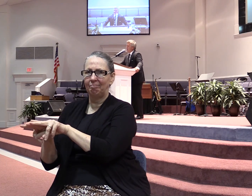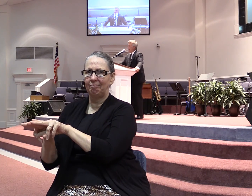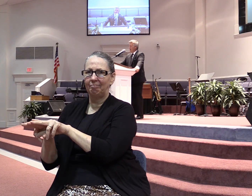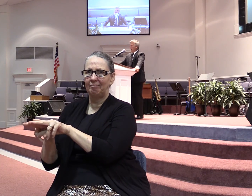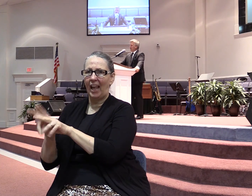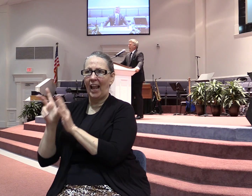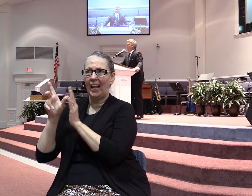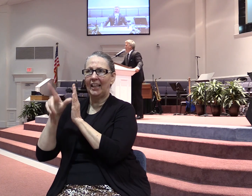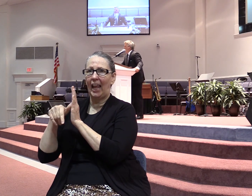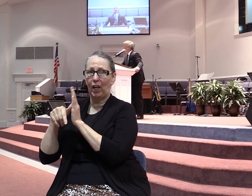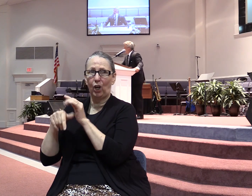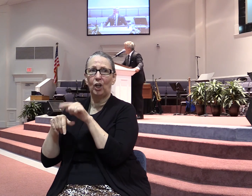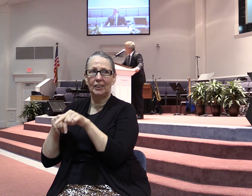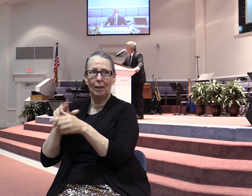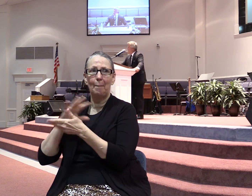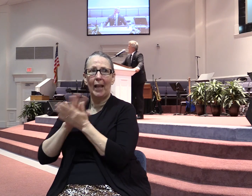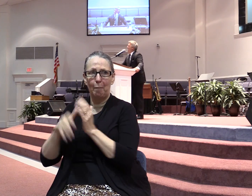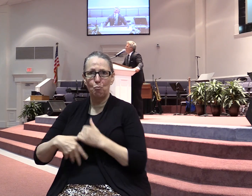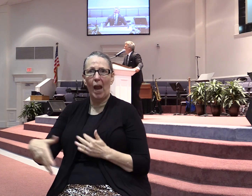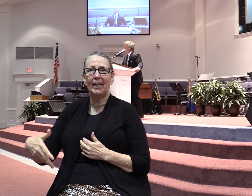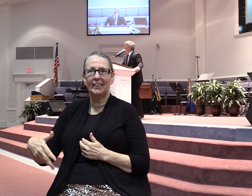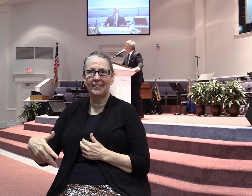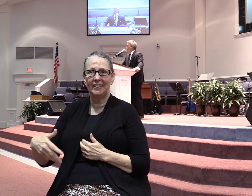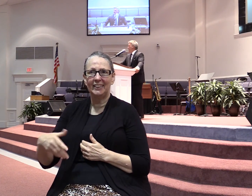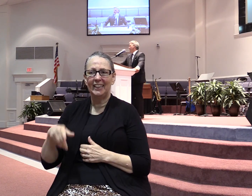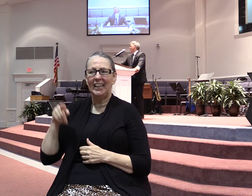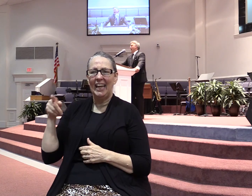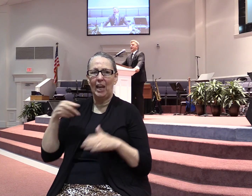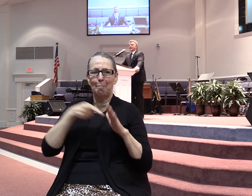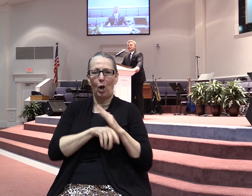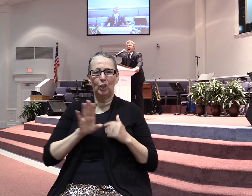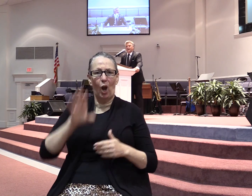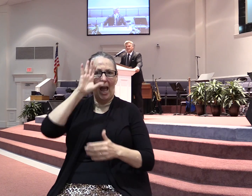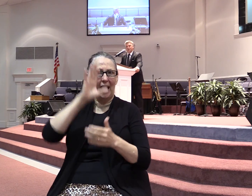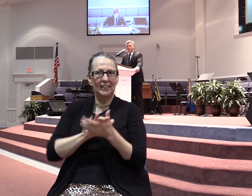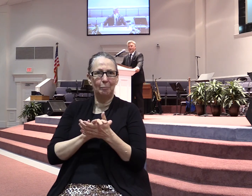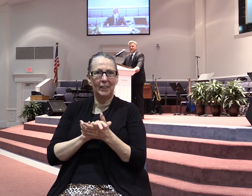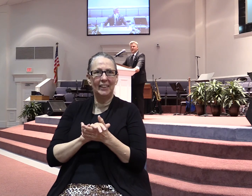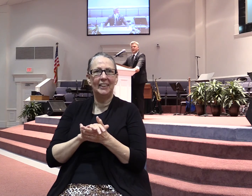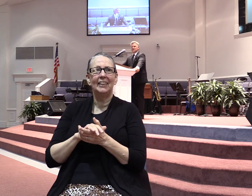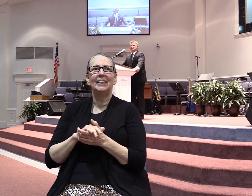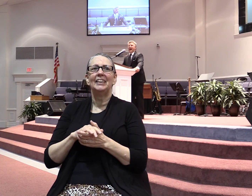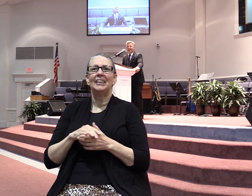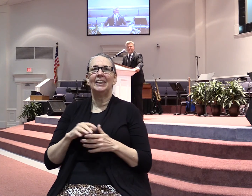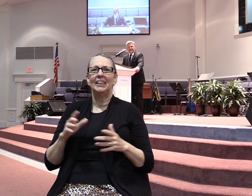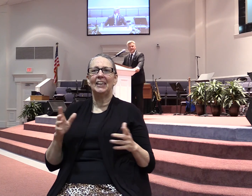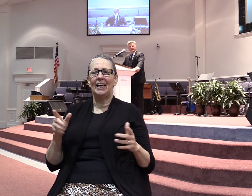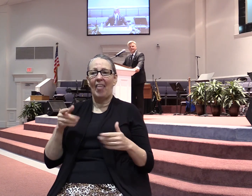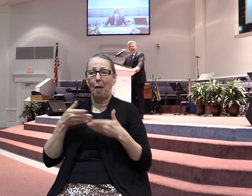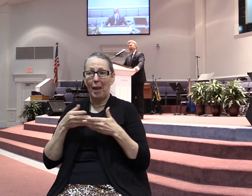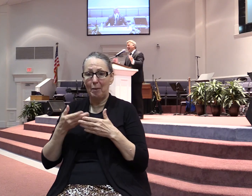comes. A child dies. David grieves. Another child is born.